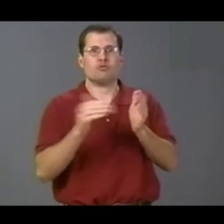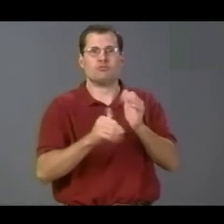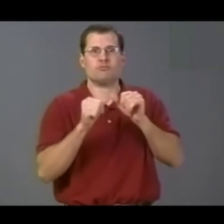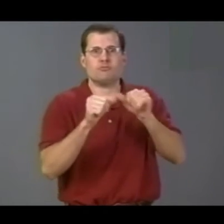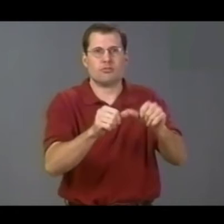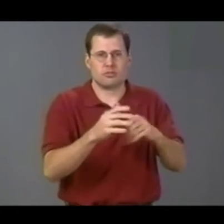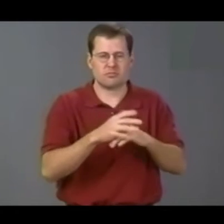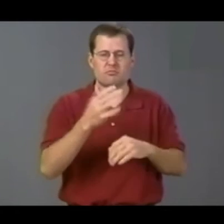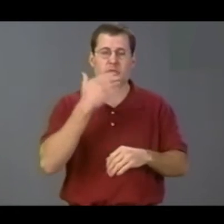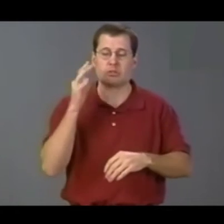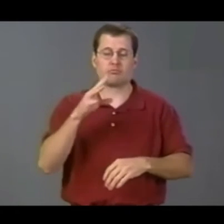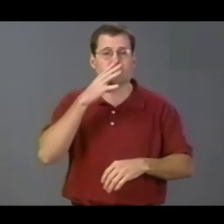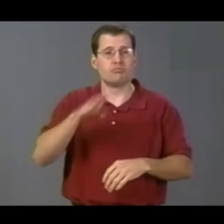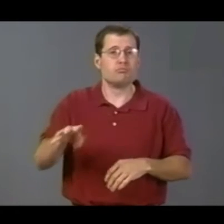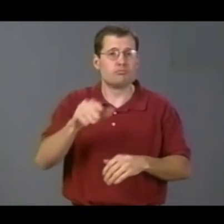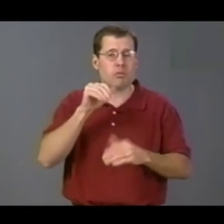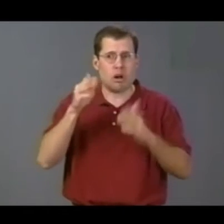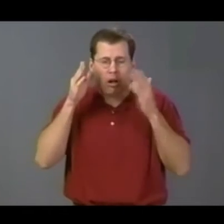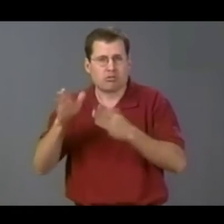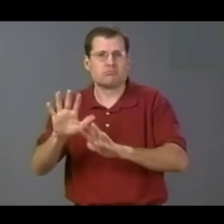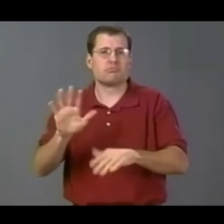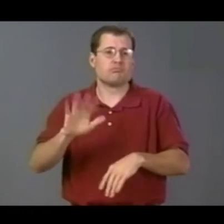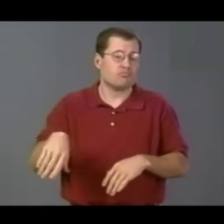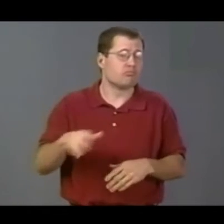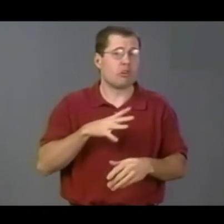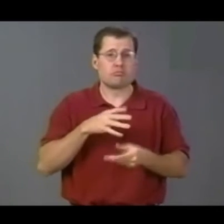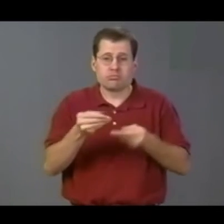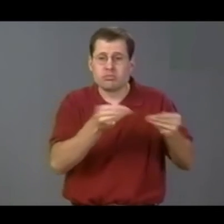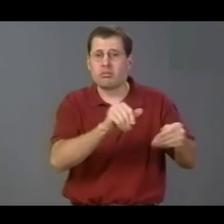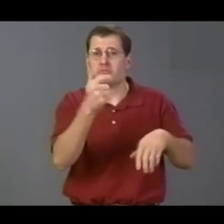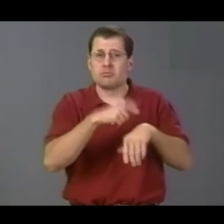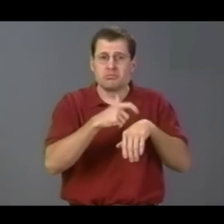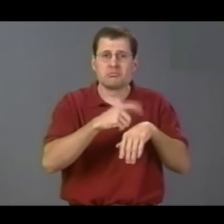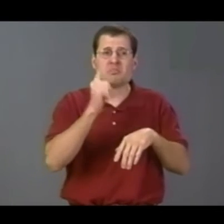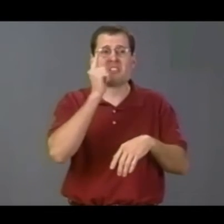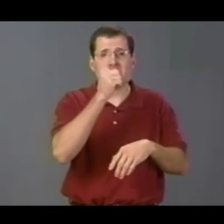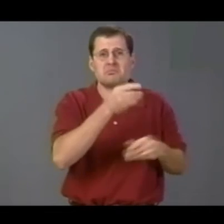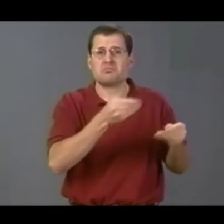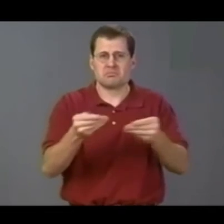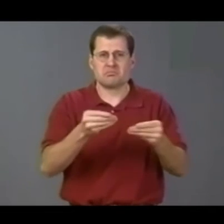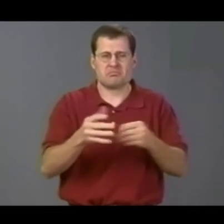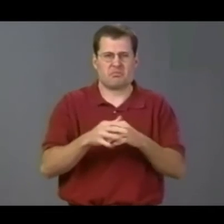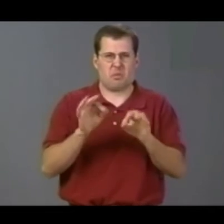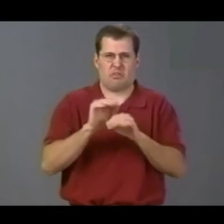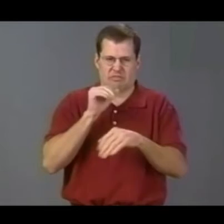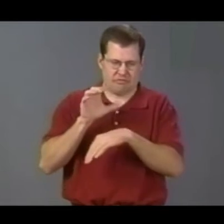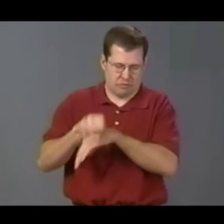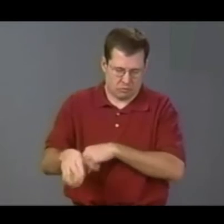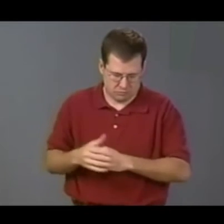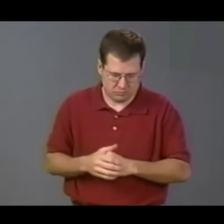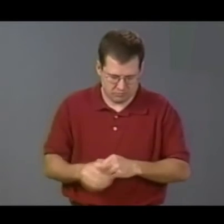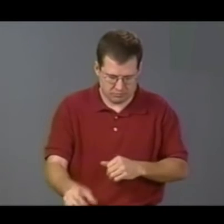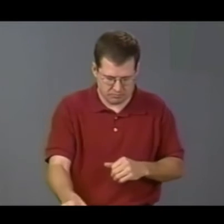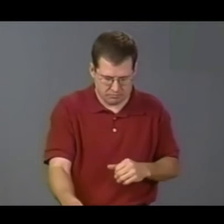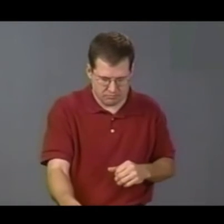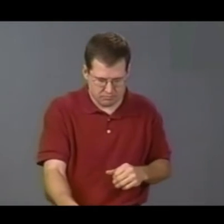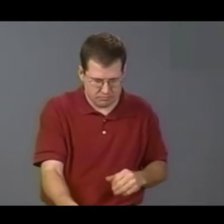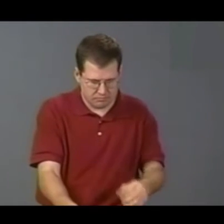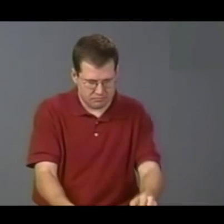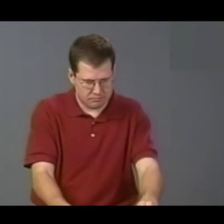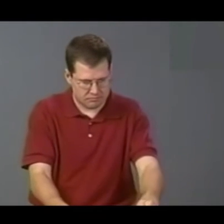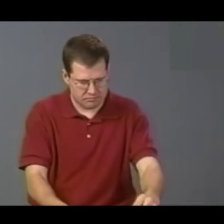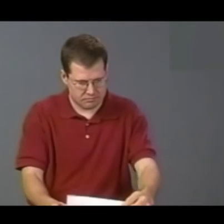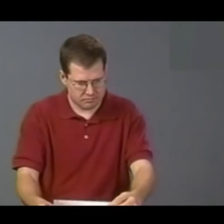Don't focus on that. It's not worth it. Just take the plate, put it aside. We'll eat it another time. Explain that. It's